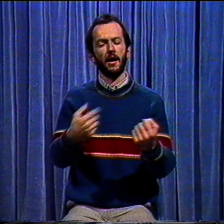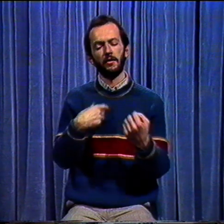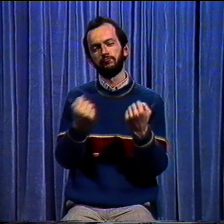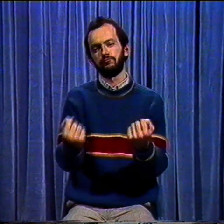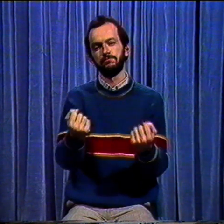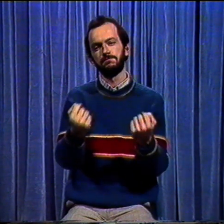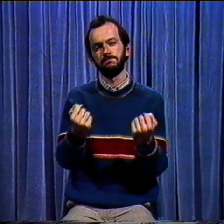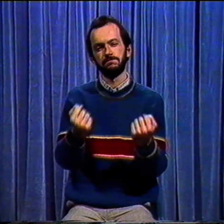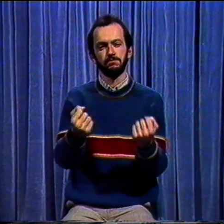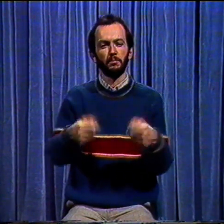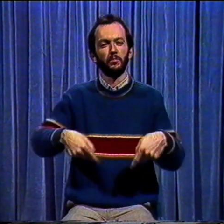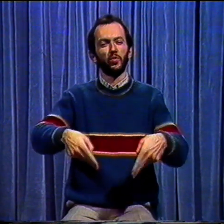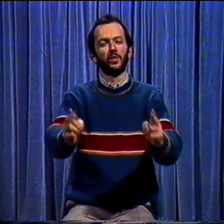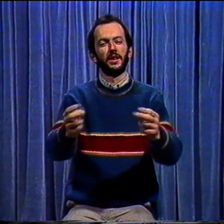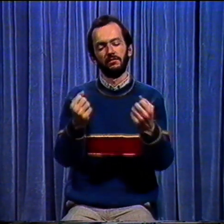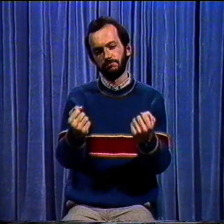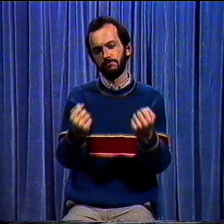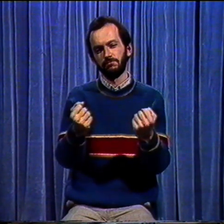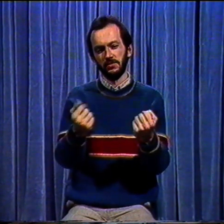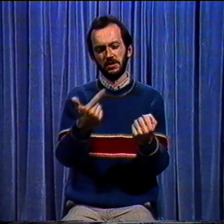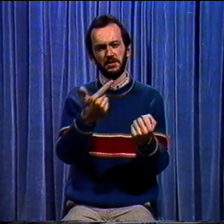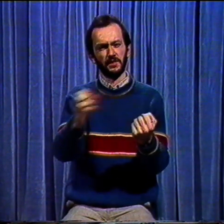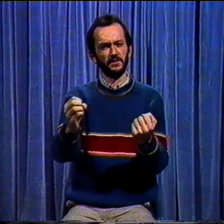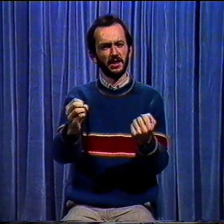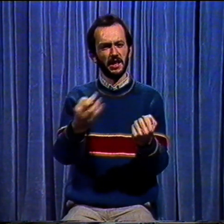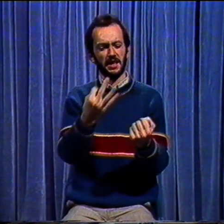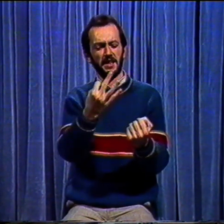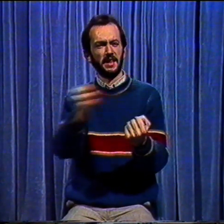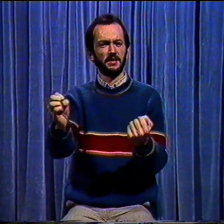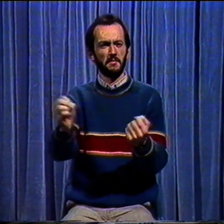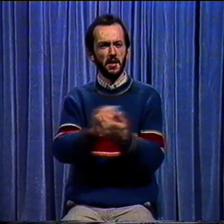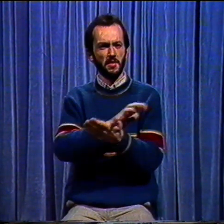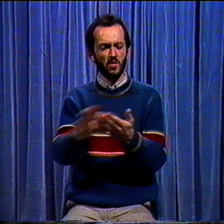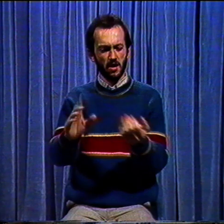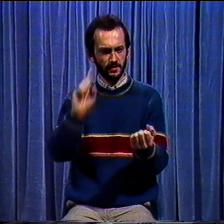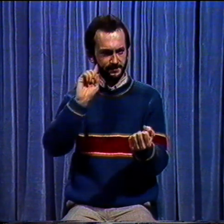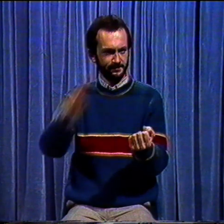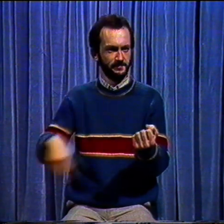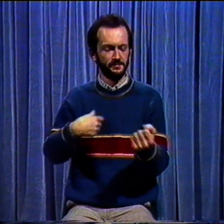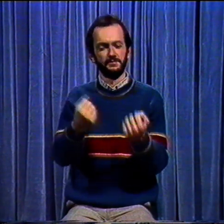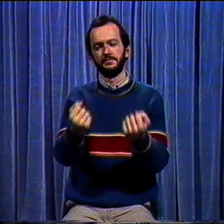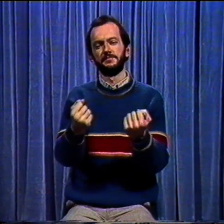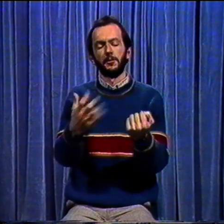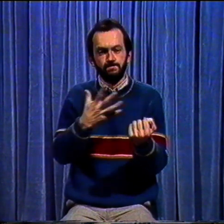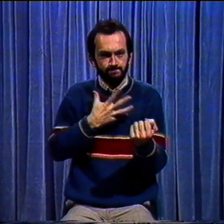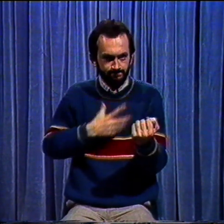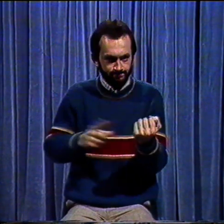I was in a car driving on the motorway and there was a 70-80 miles per hour and I ignored the speed